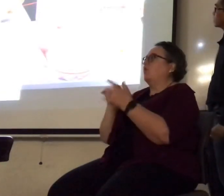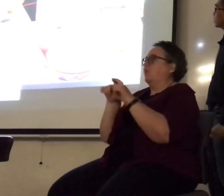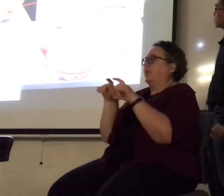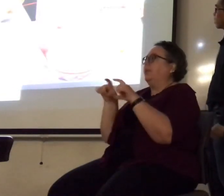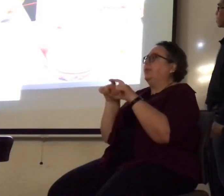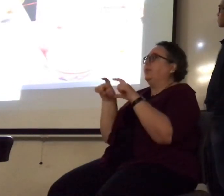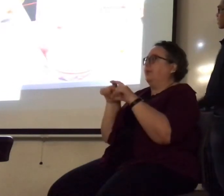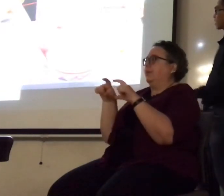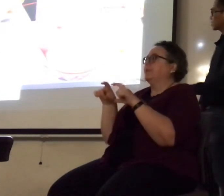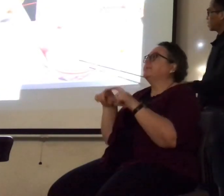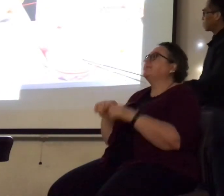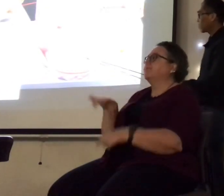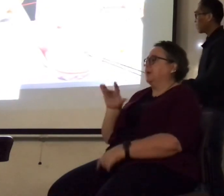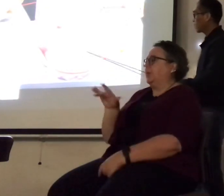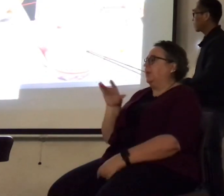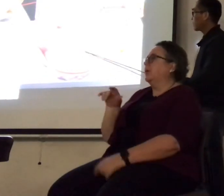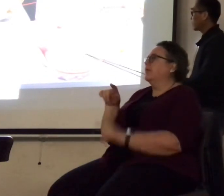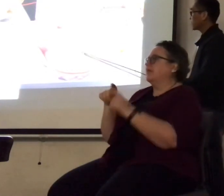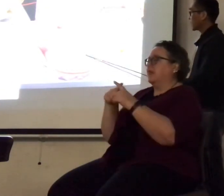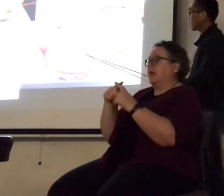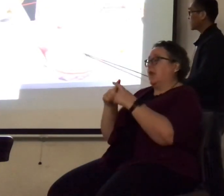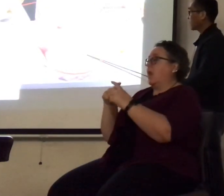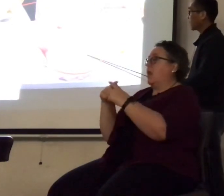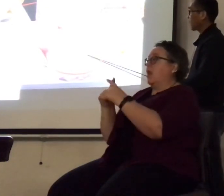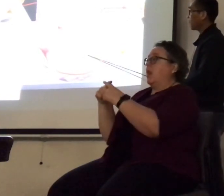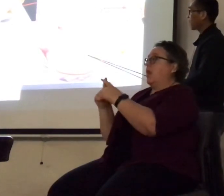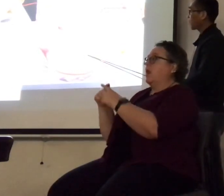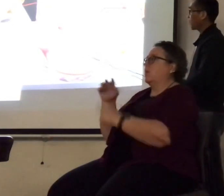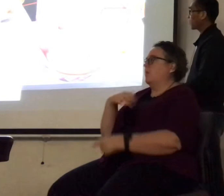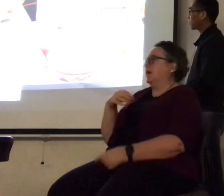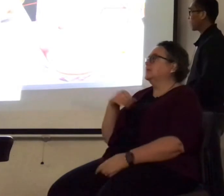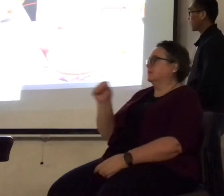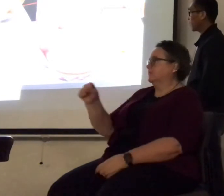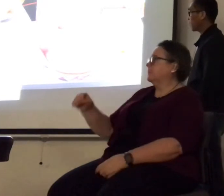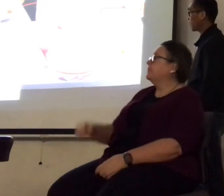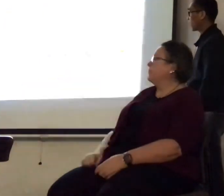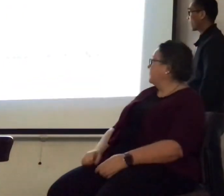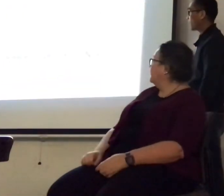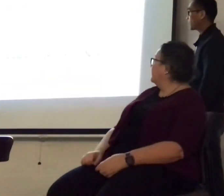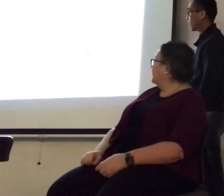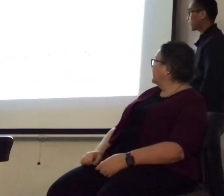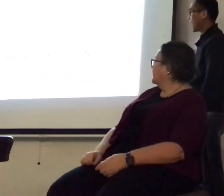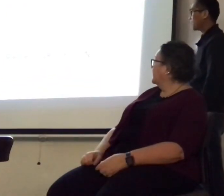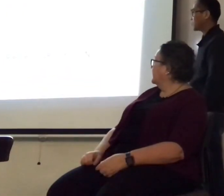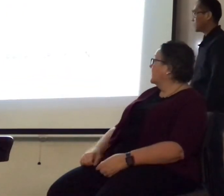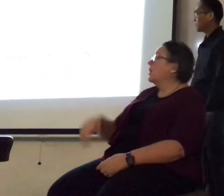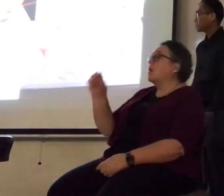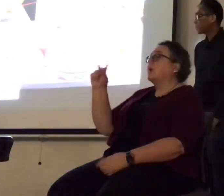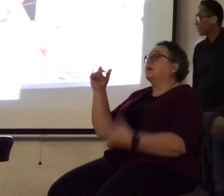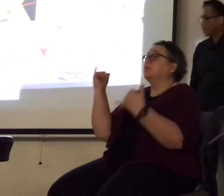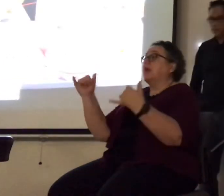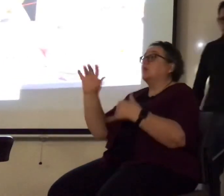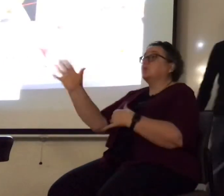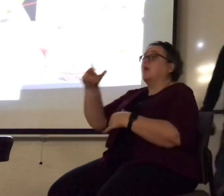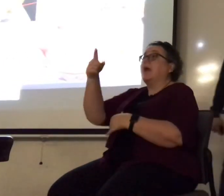Let's see. Oh, satellite cell. Okay. Satellite cell now model. That's why I like that. All right, so on your half sheet,